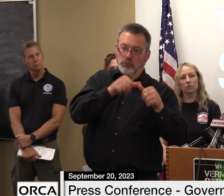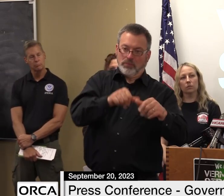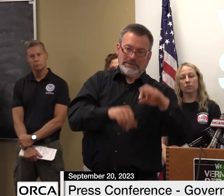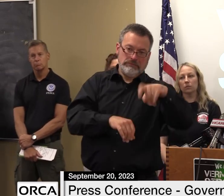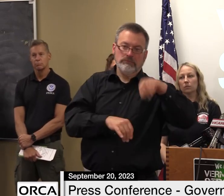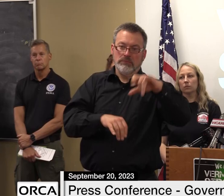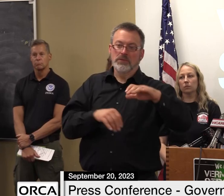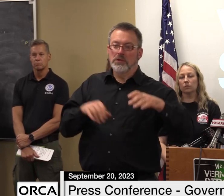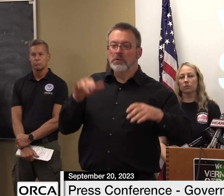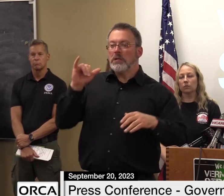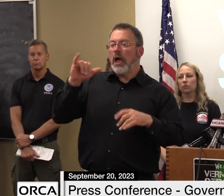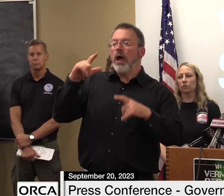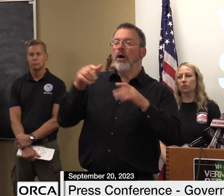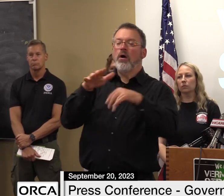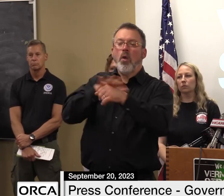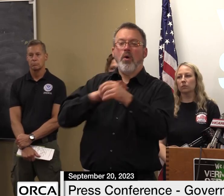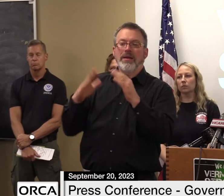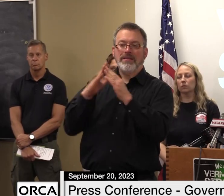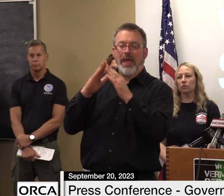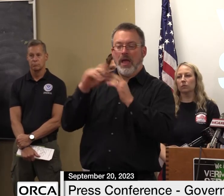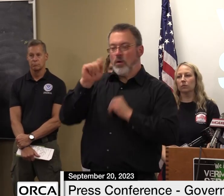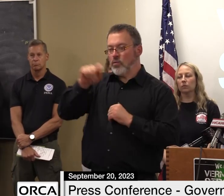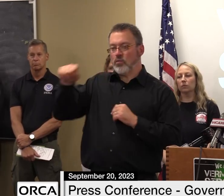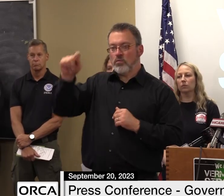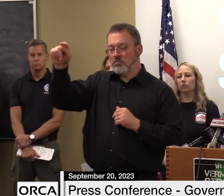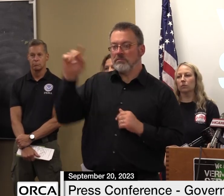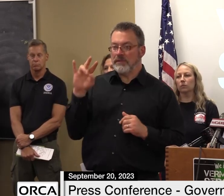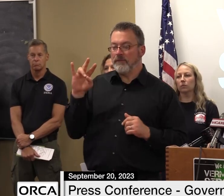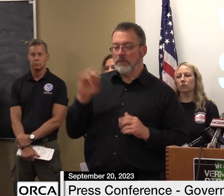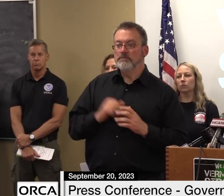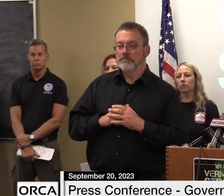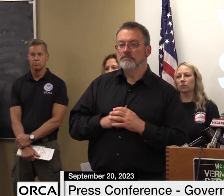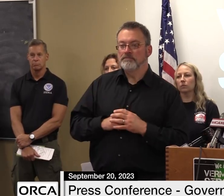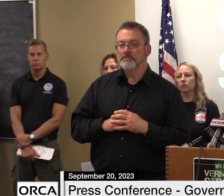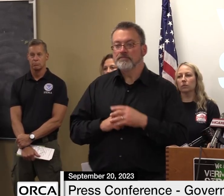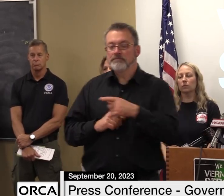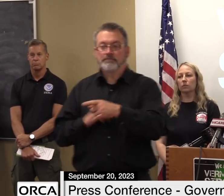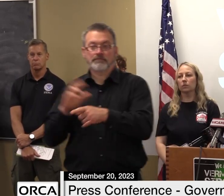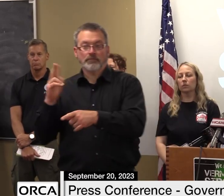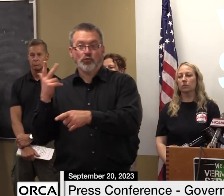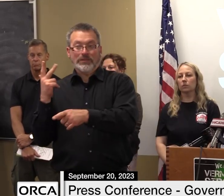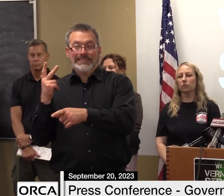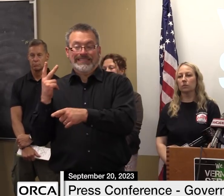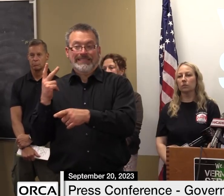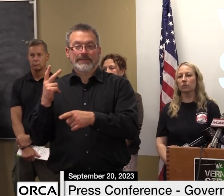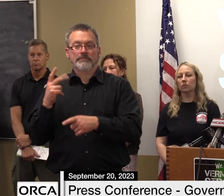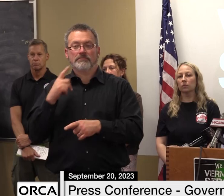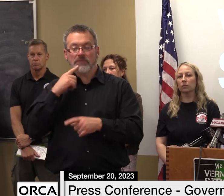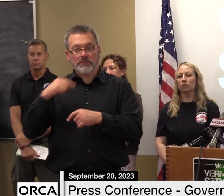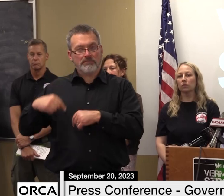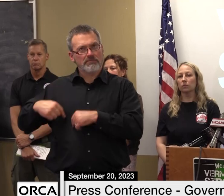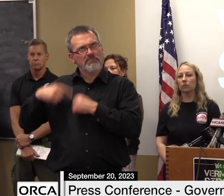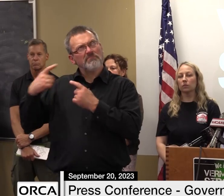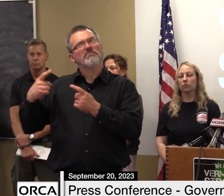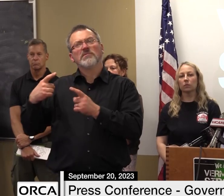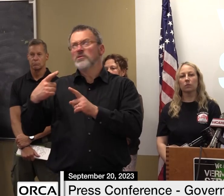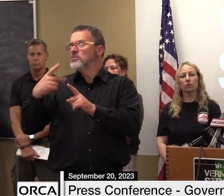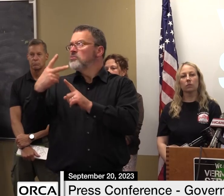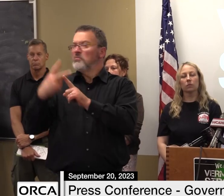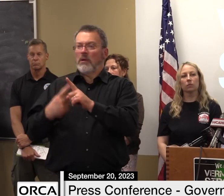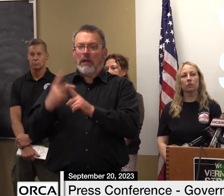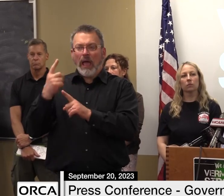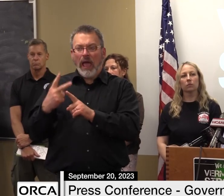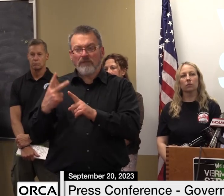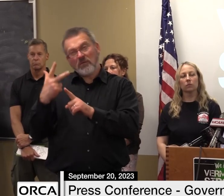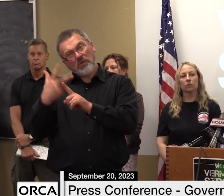local towns. Do you just have any sense of, now that we're 2.5-ish months out from this, what the totality, like